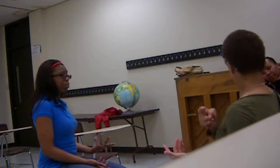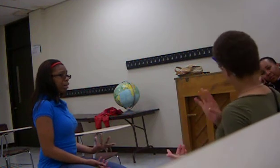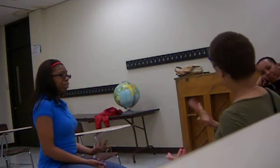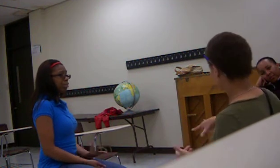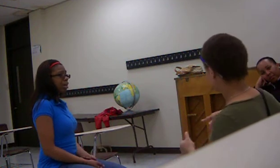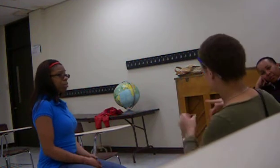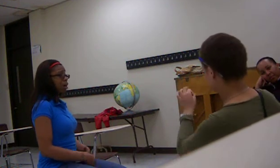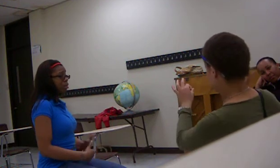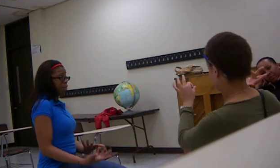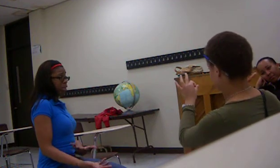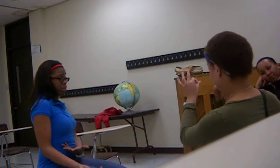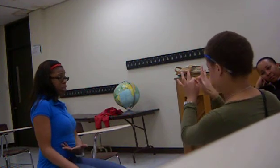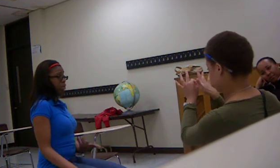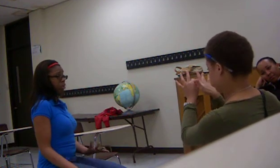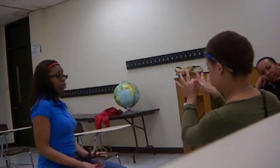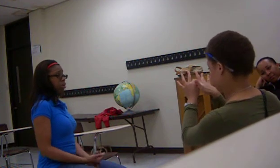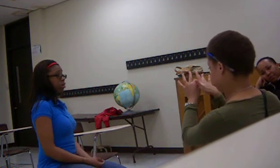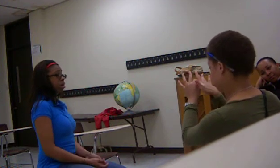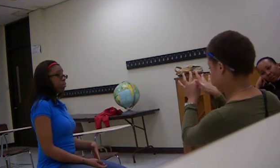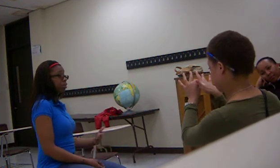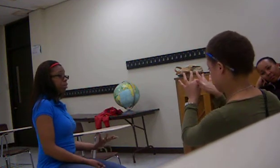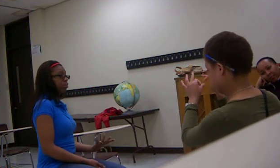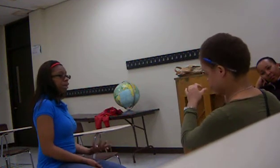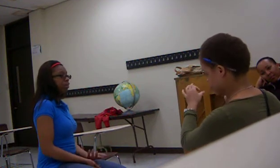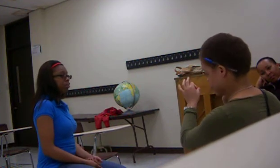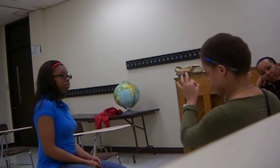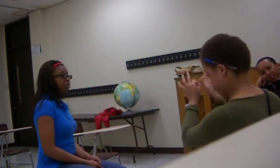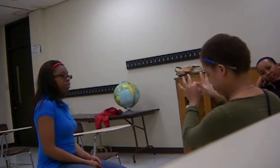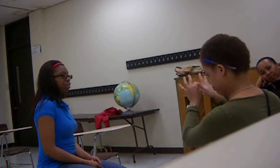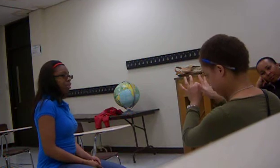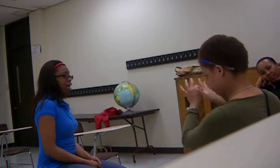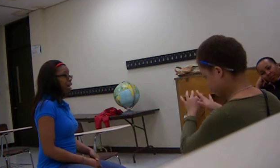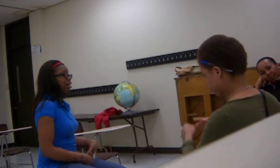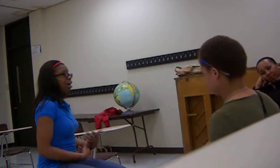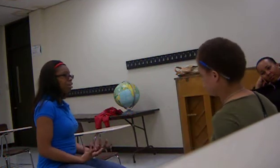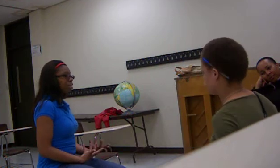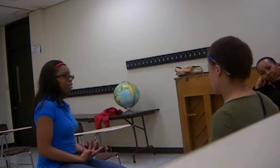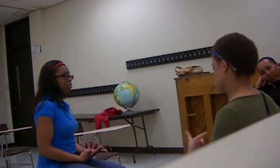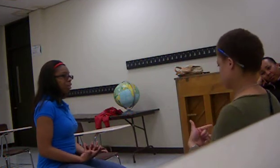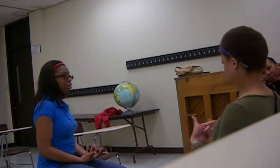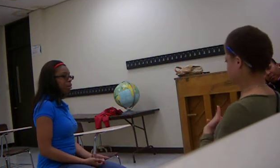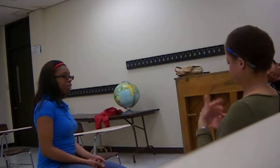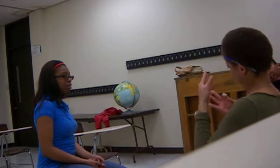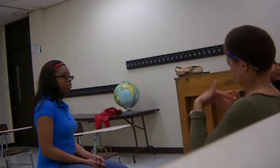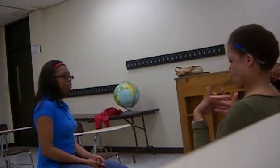doorbell. So I respected, she said, ring the doorbell, so I rang the doorbell. And I constantly kept ringing the doorbell.